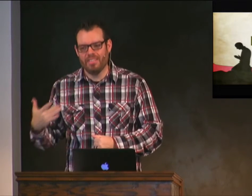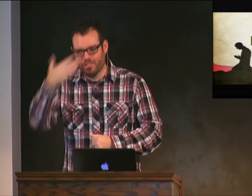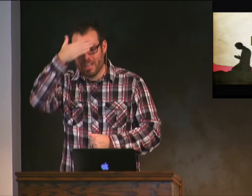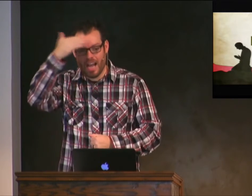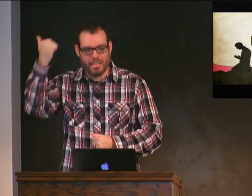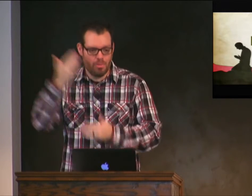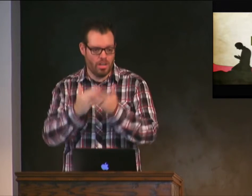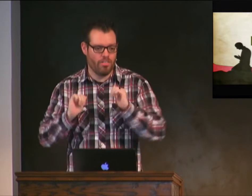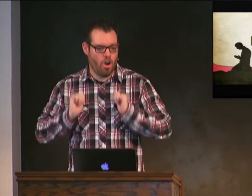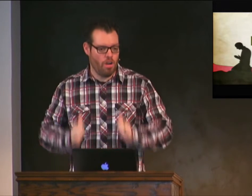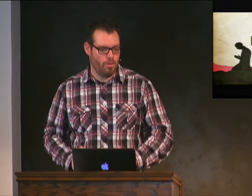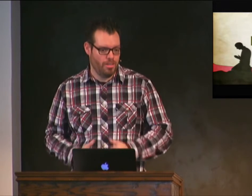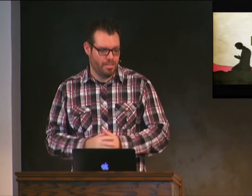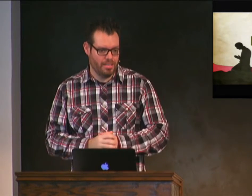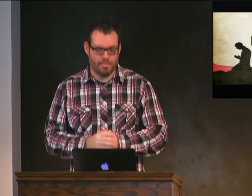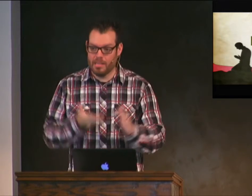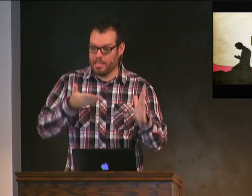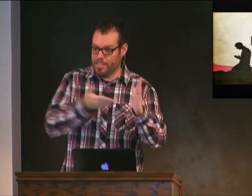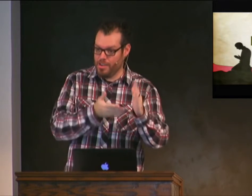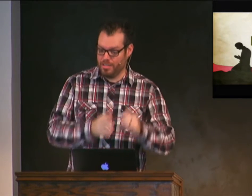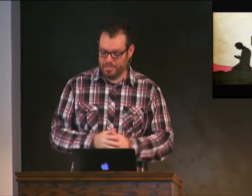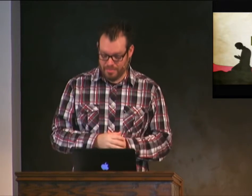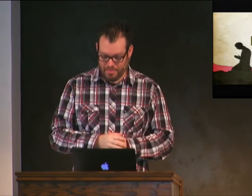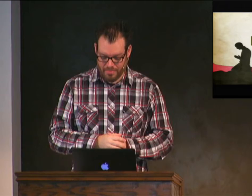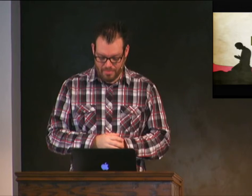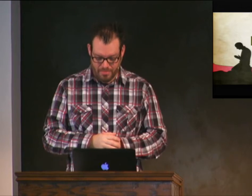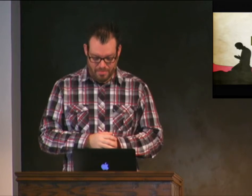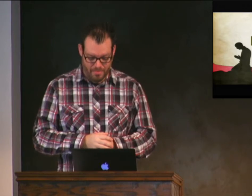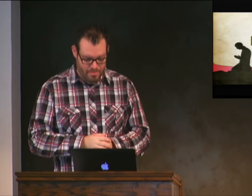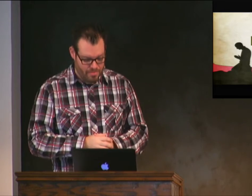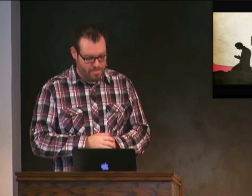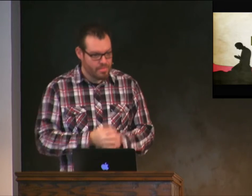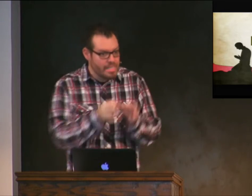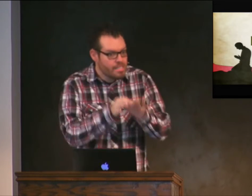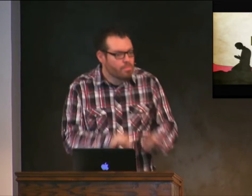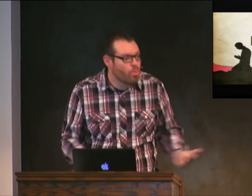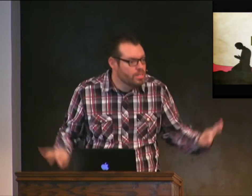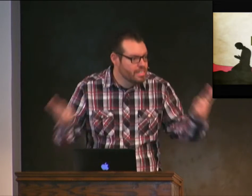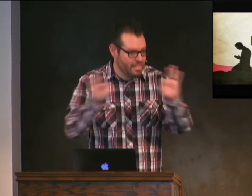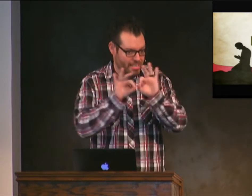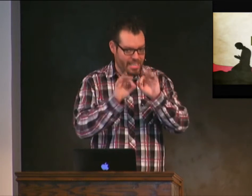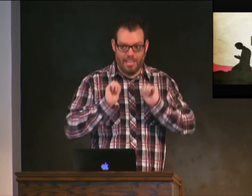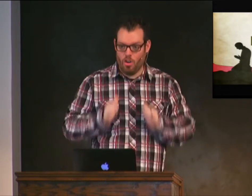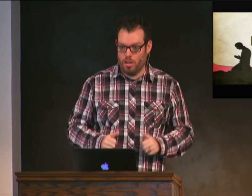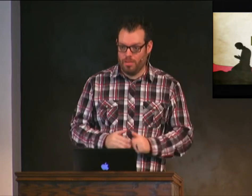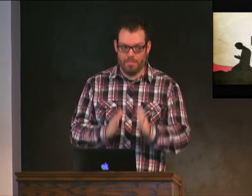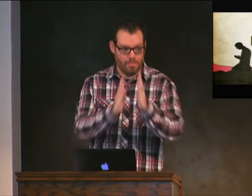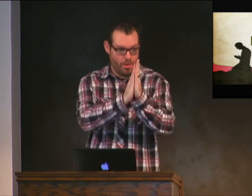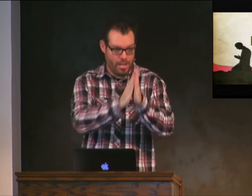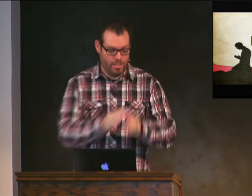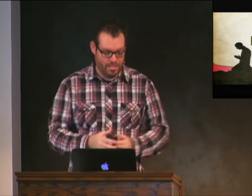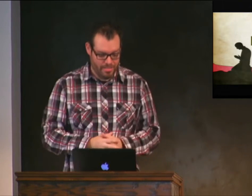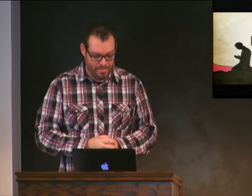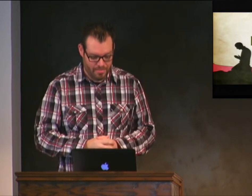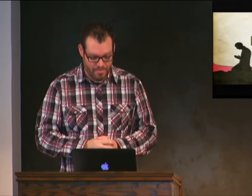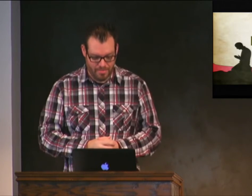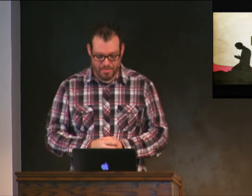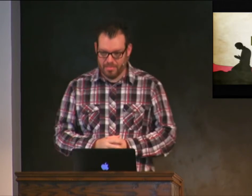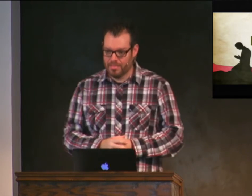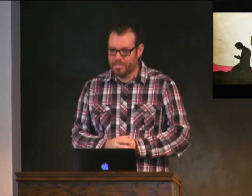It's often forgotten part of the armor, but it's there. It's important in the armor, prayer.